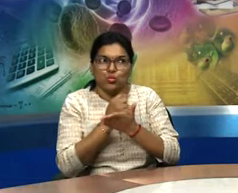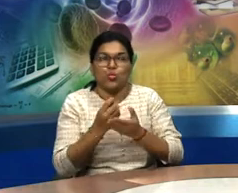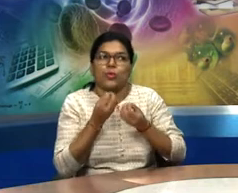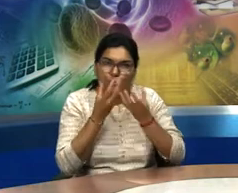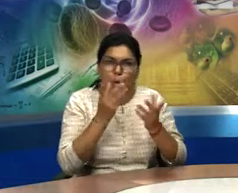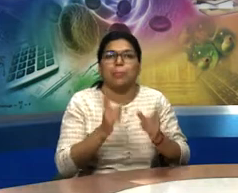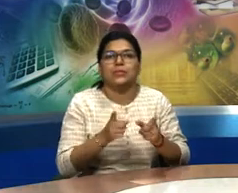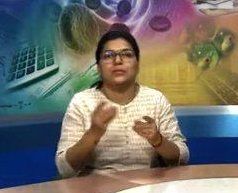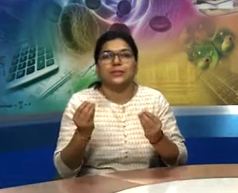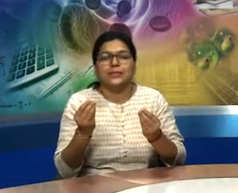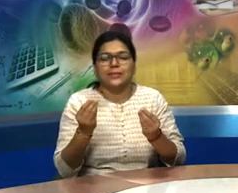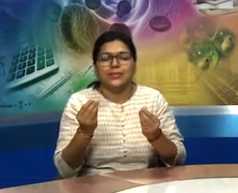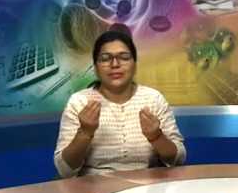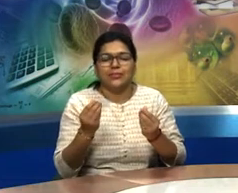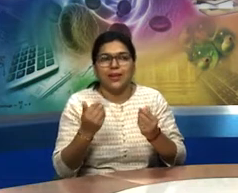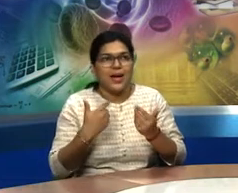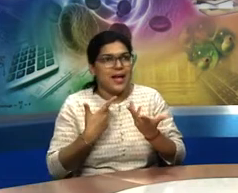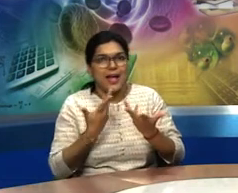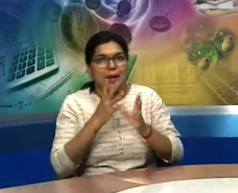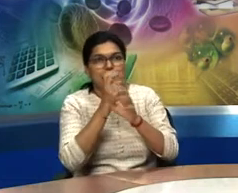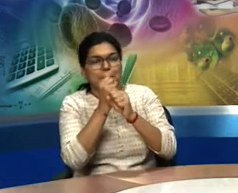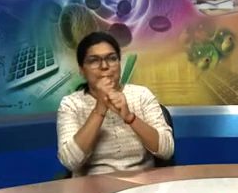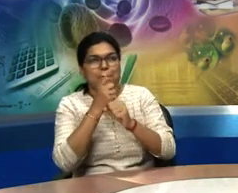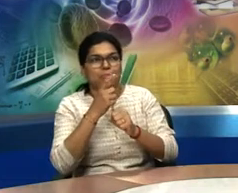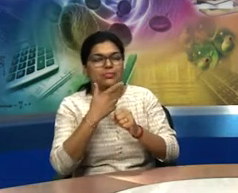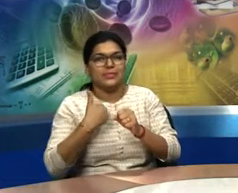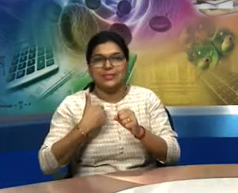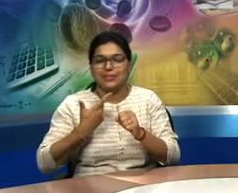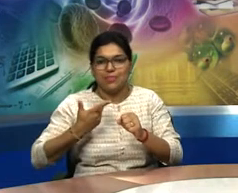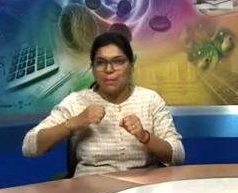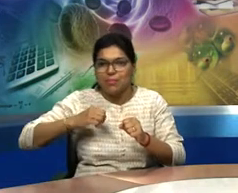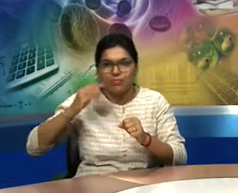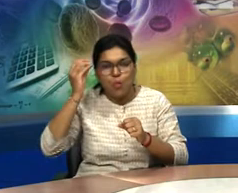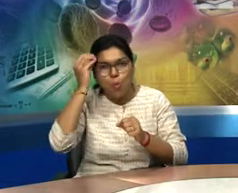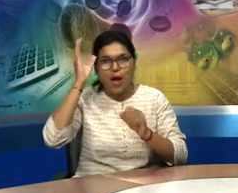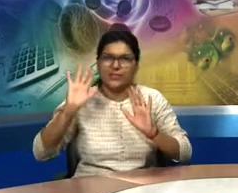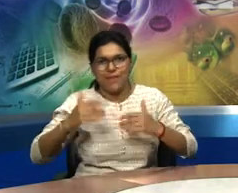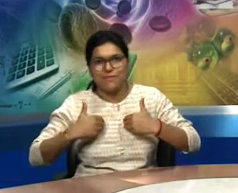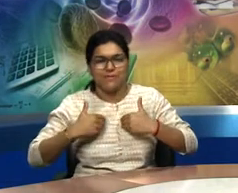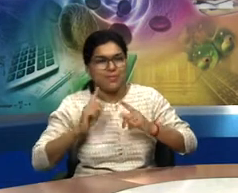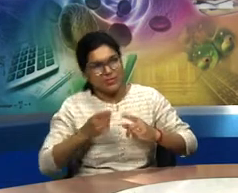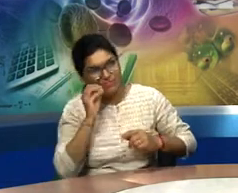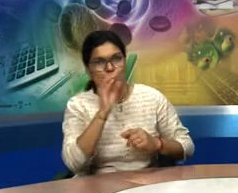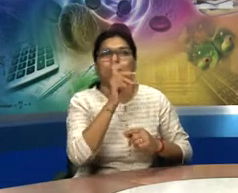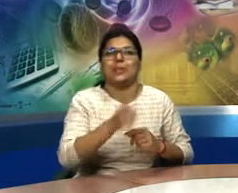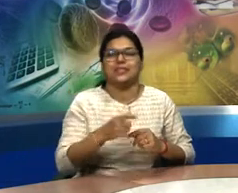father, but still he felt that the risk should be taken and that could not be a cleansing without